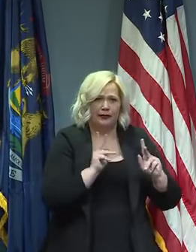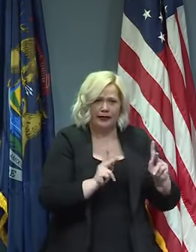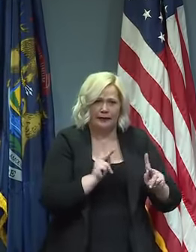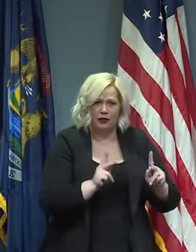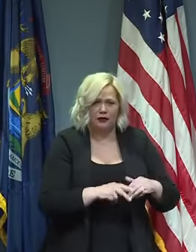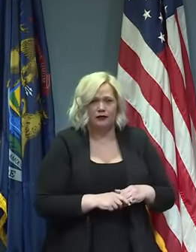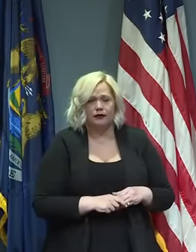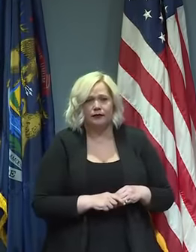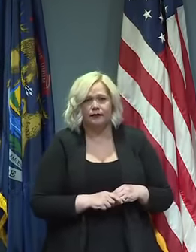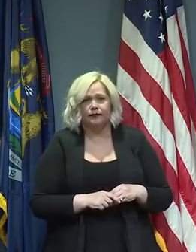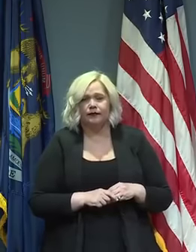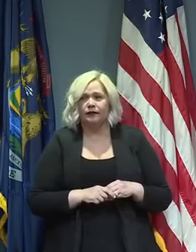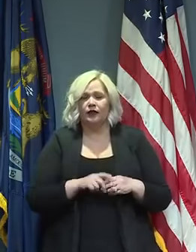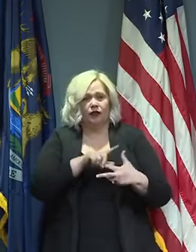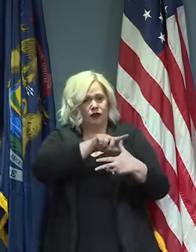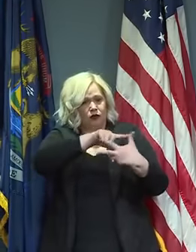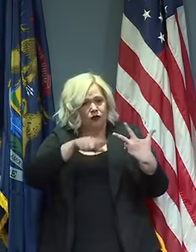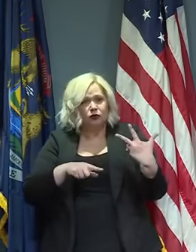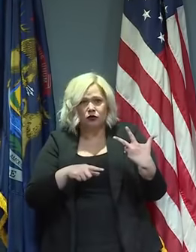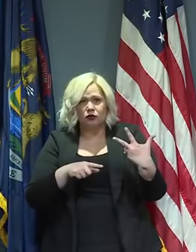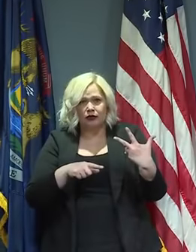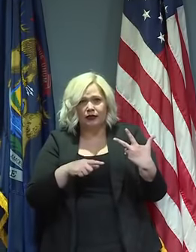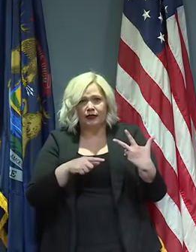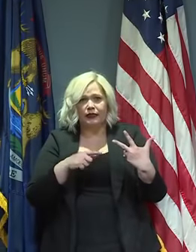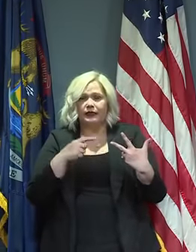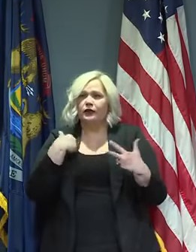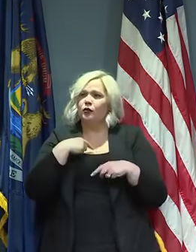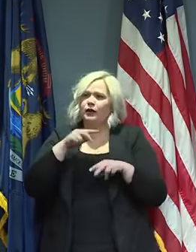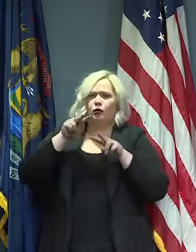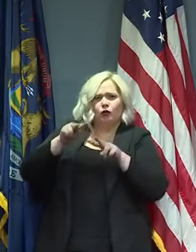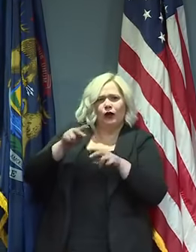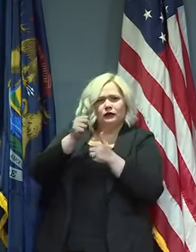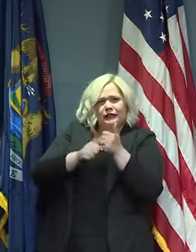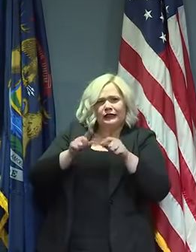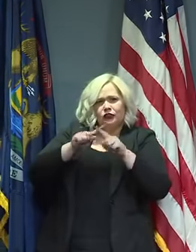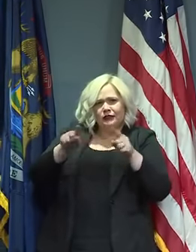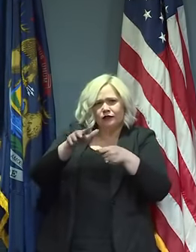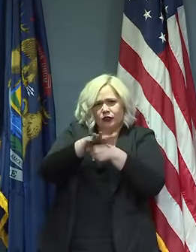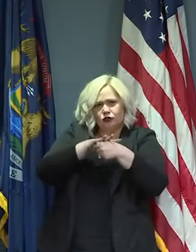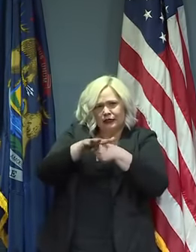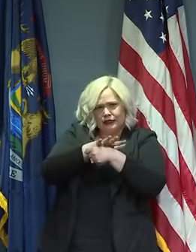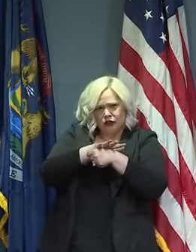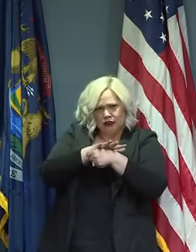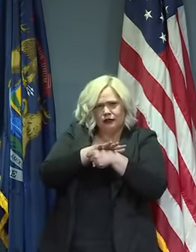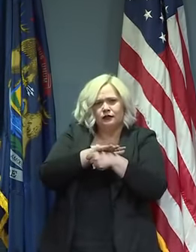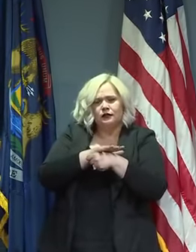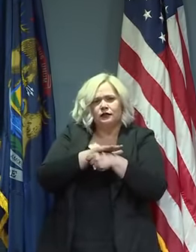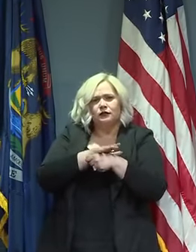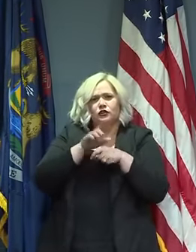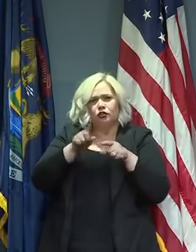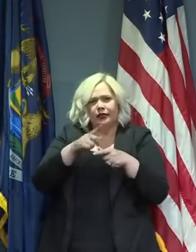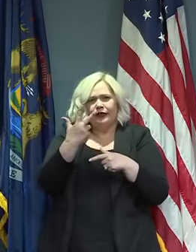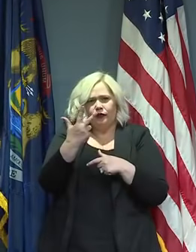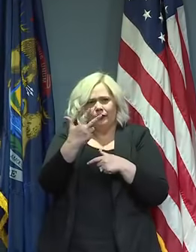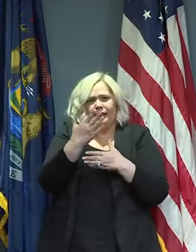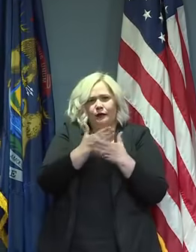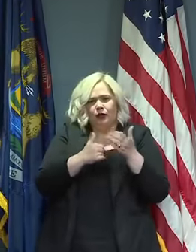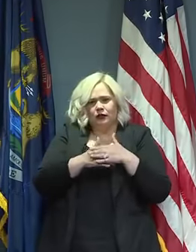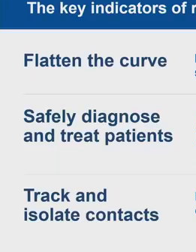And we'll then use these measures to track each of the regions through 3 phases of the disease